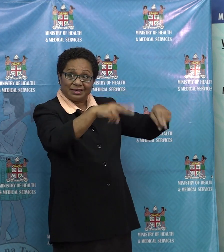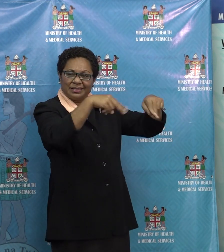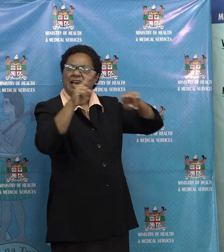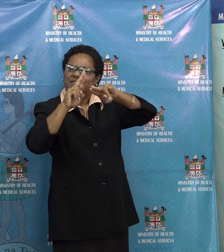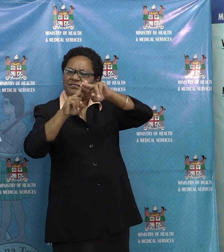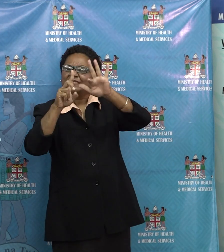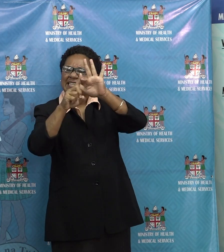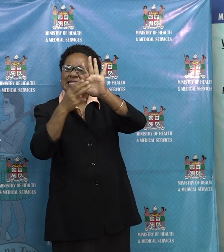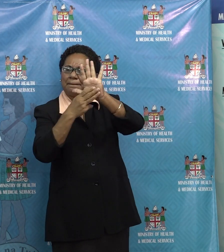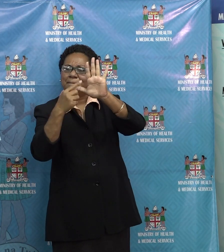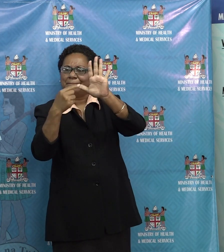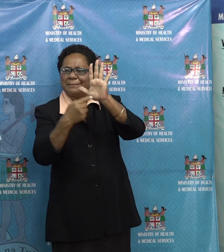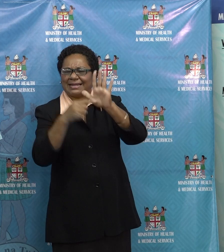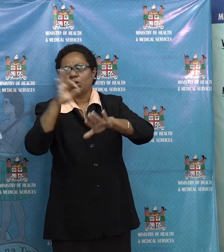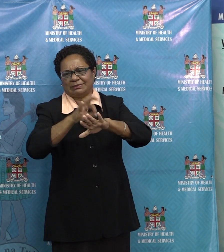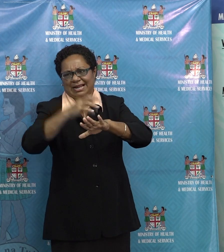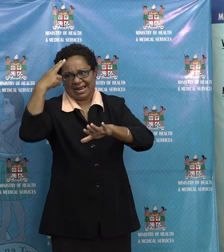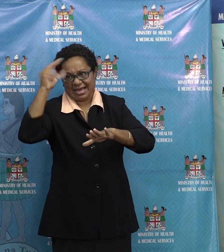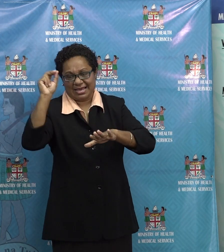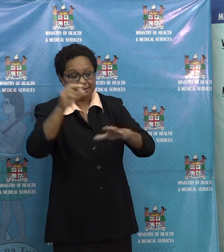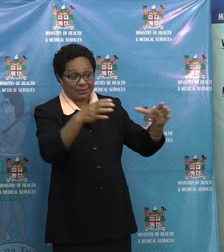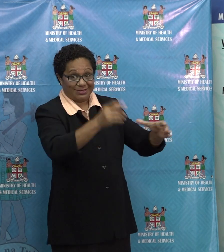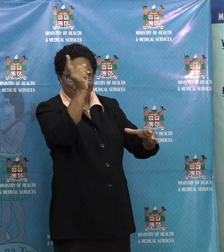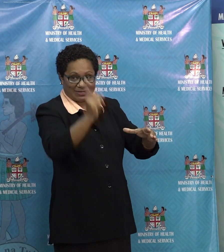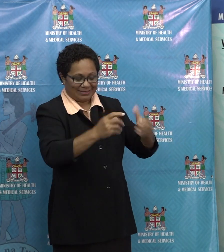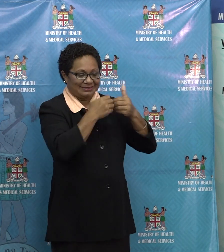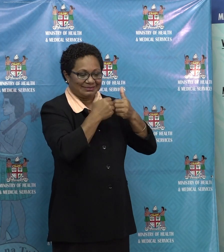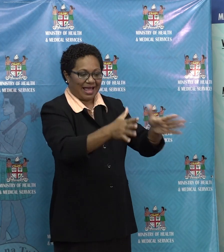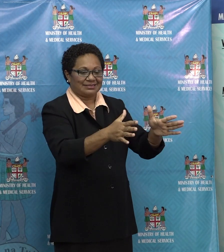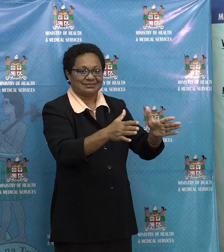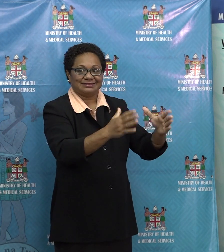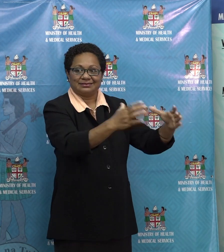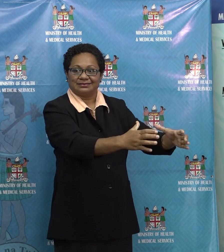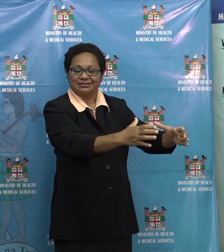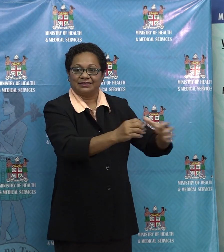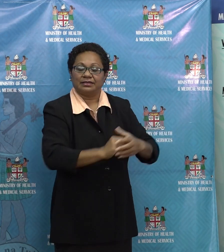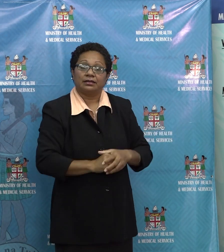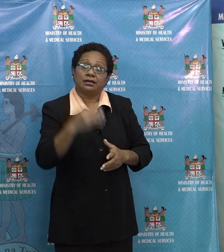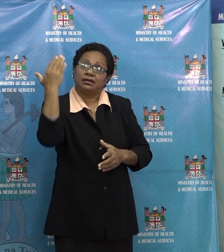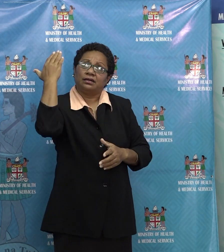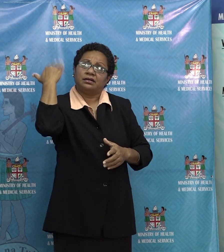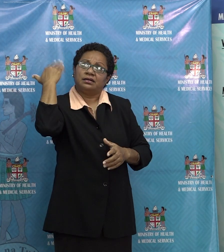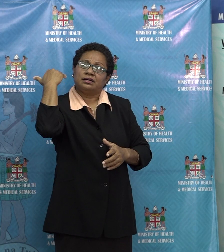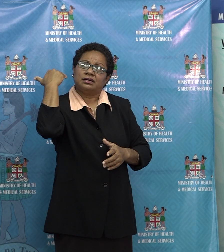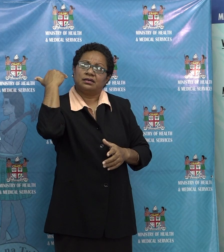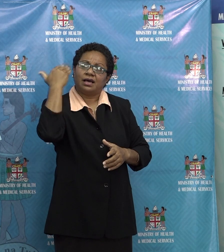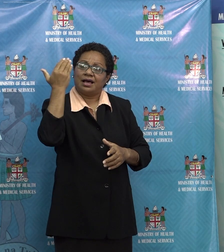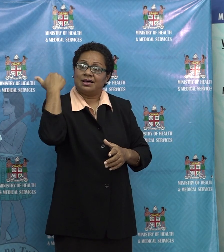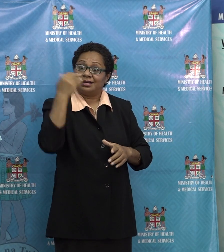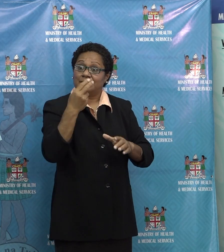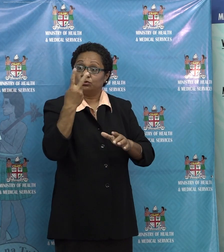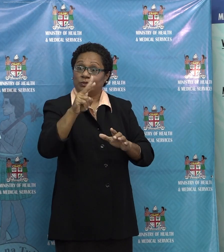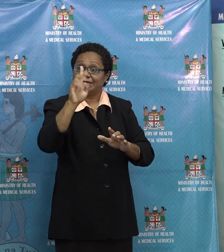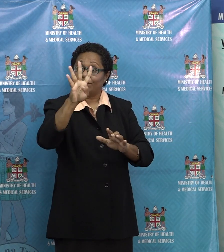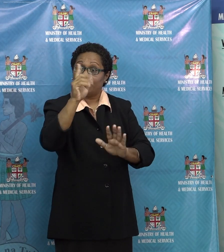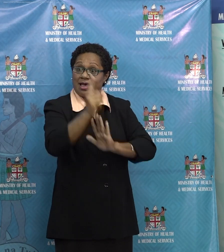operated fully, today. In the last 24 hours, when I called this